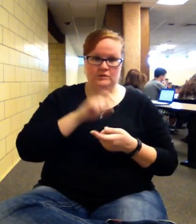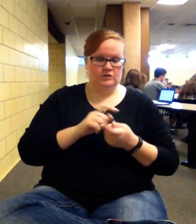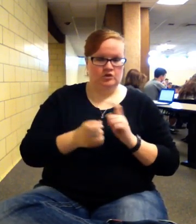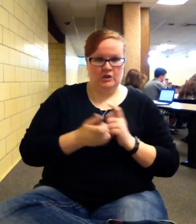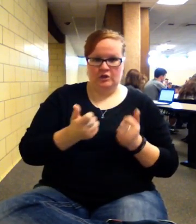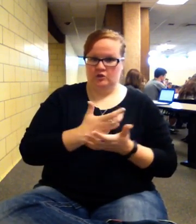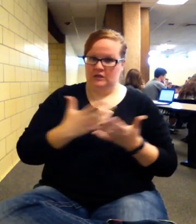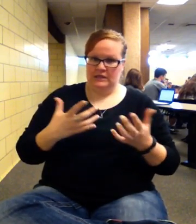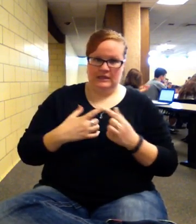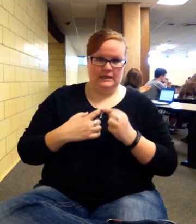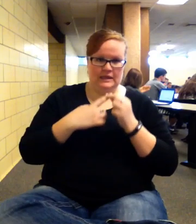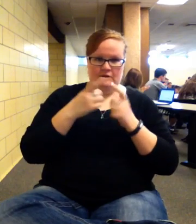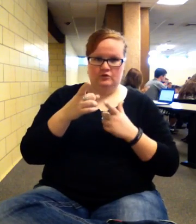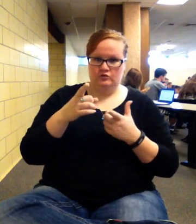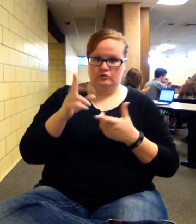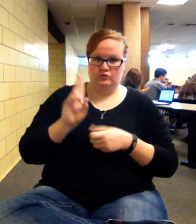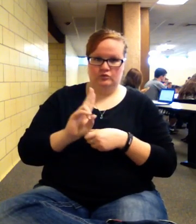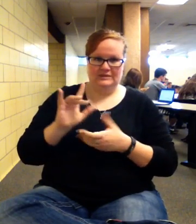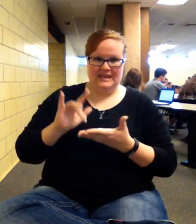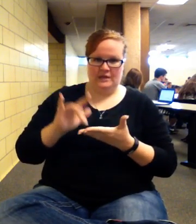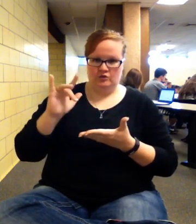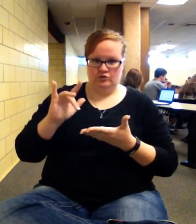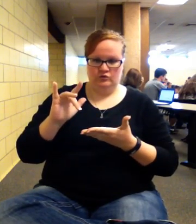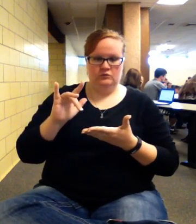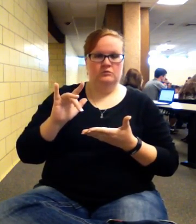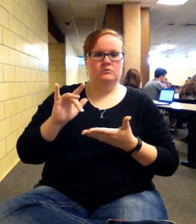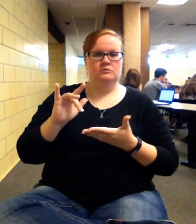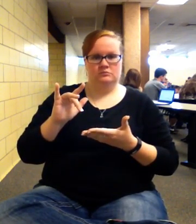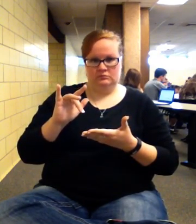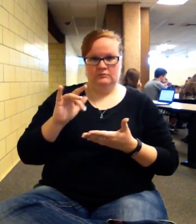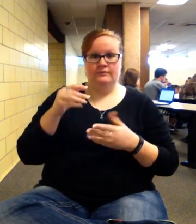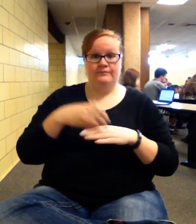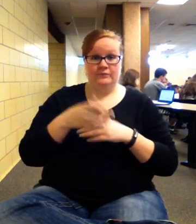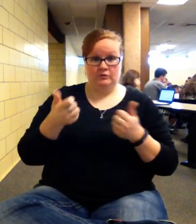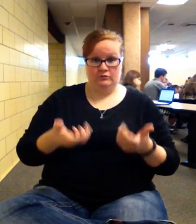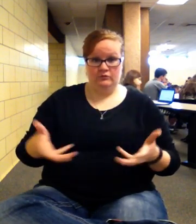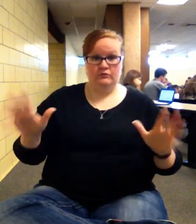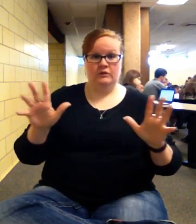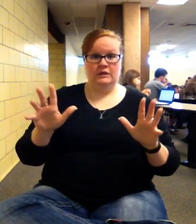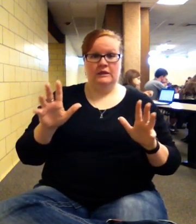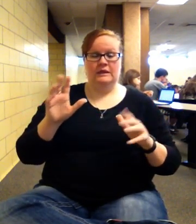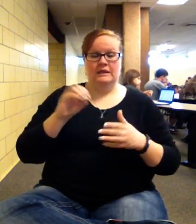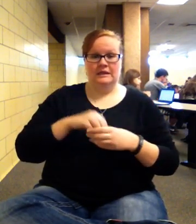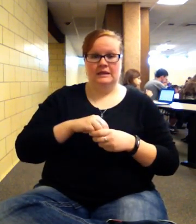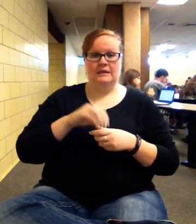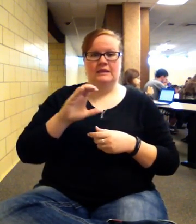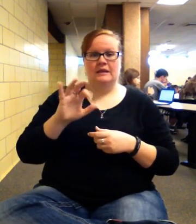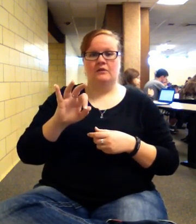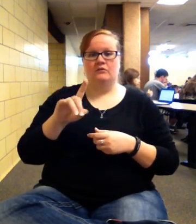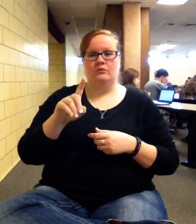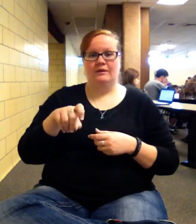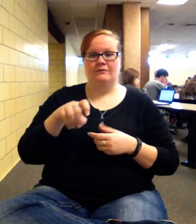hit enter. So after you get everything in your cash flows, all you have to do is hit the IRR button,